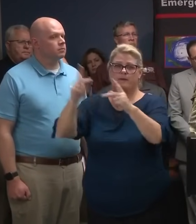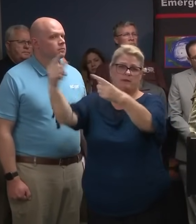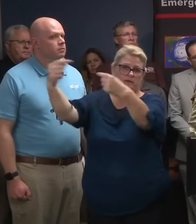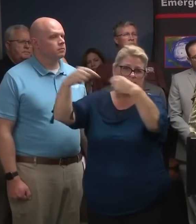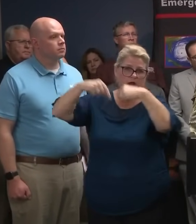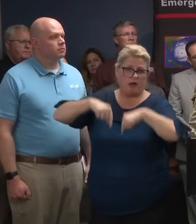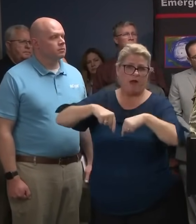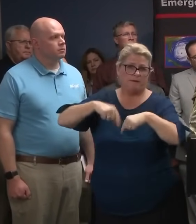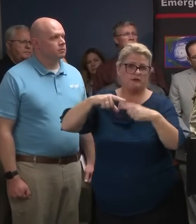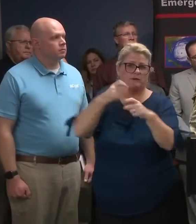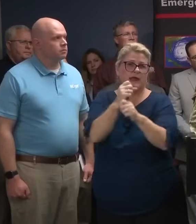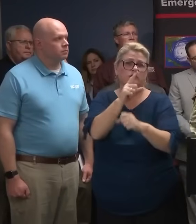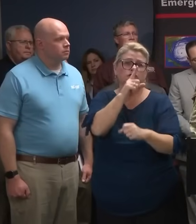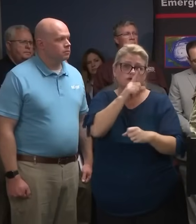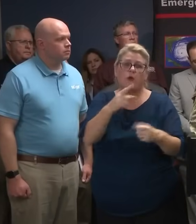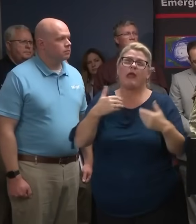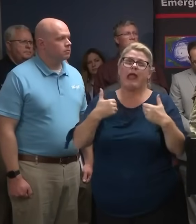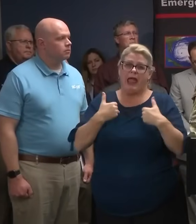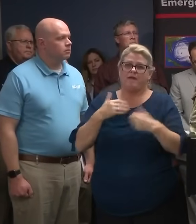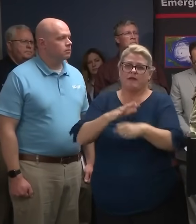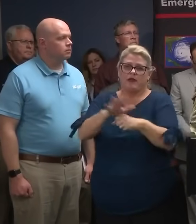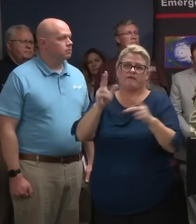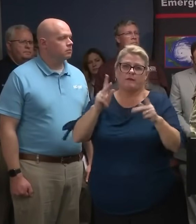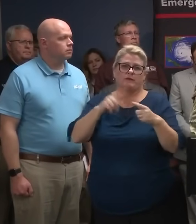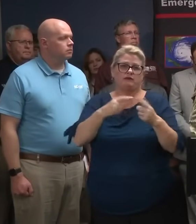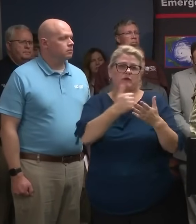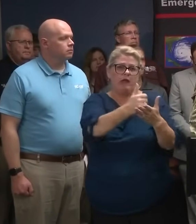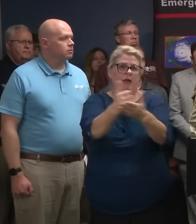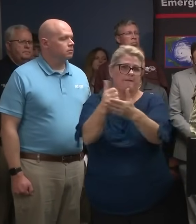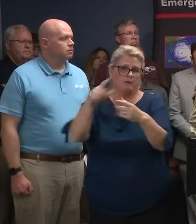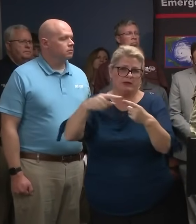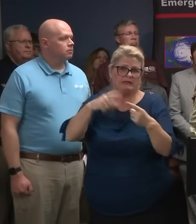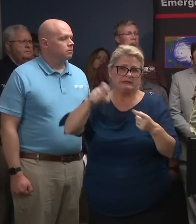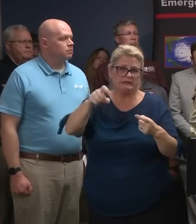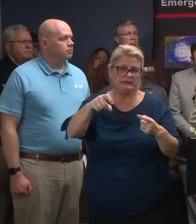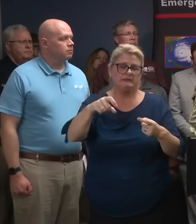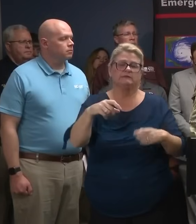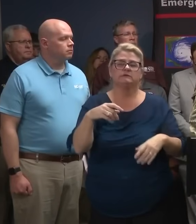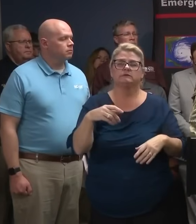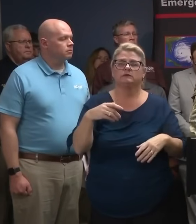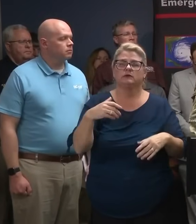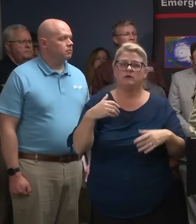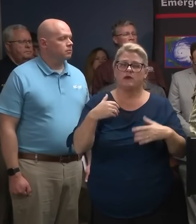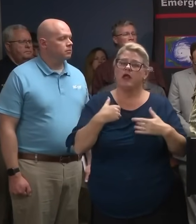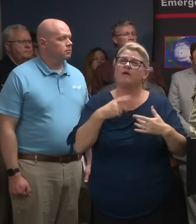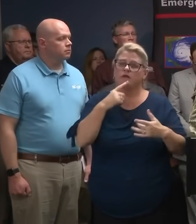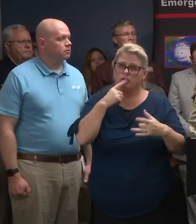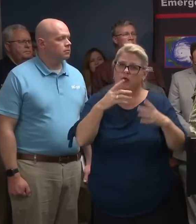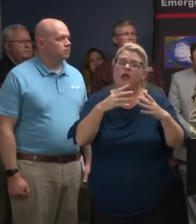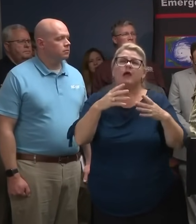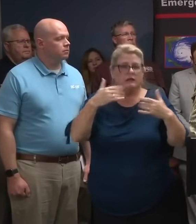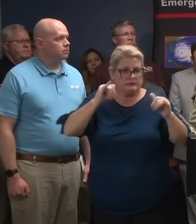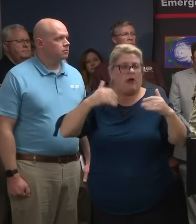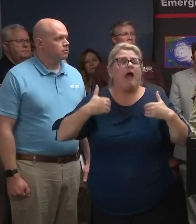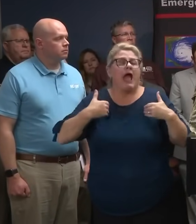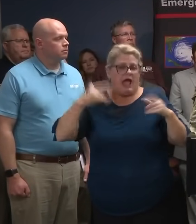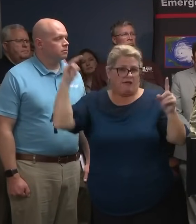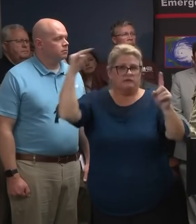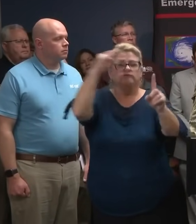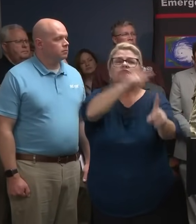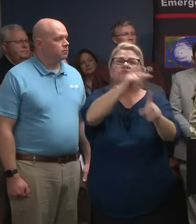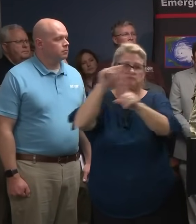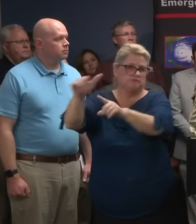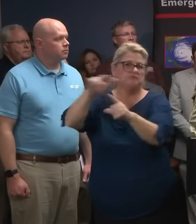that we have the resources to meet the demands of the state. We continue to have significant aviation assets to support all